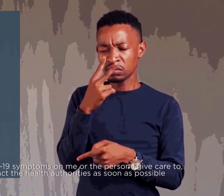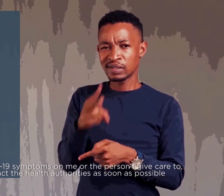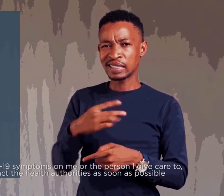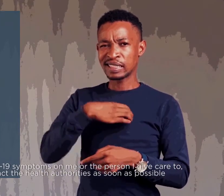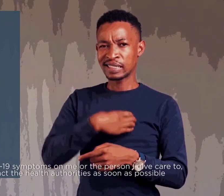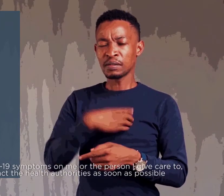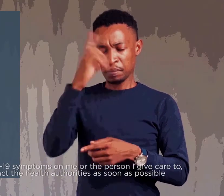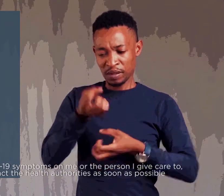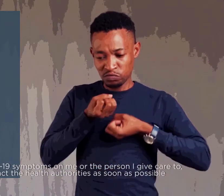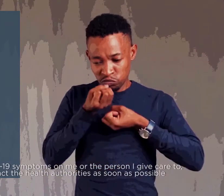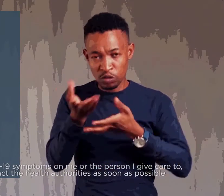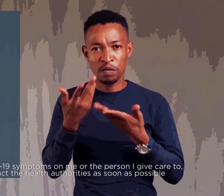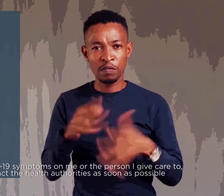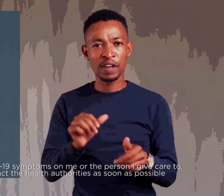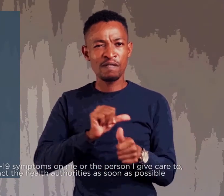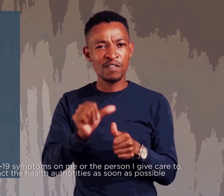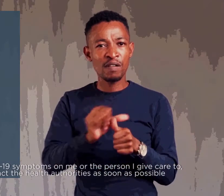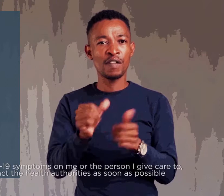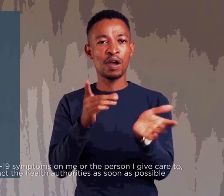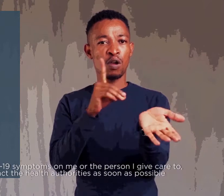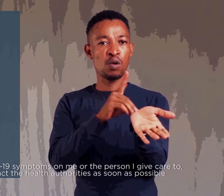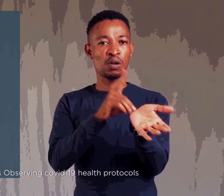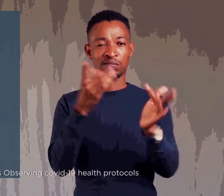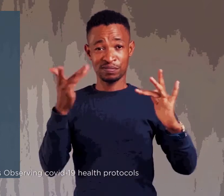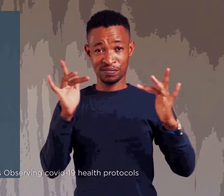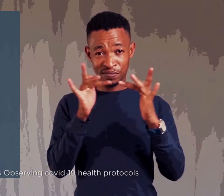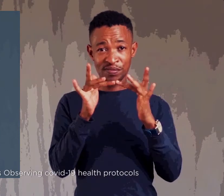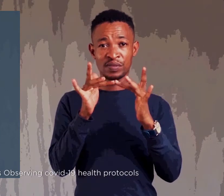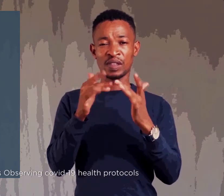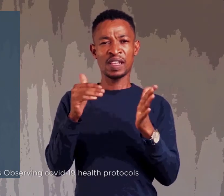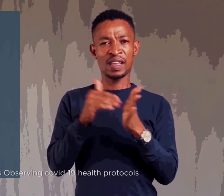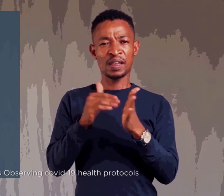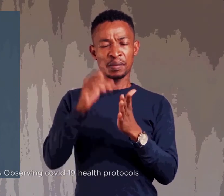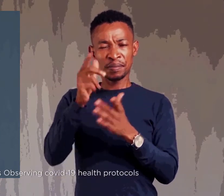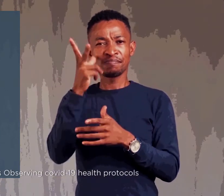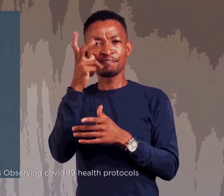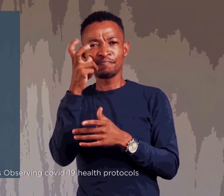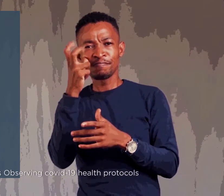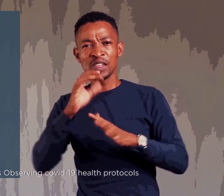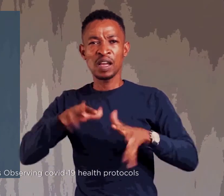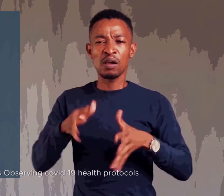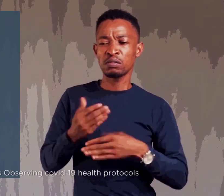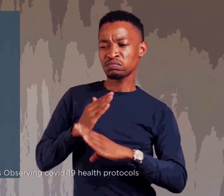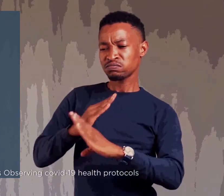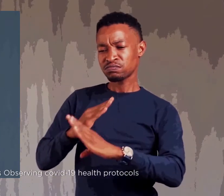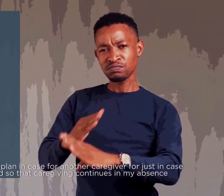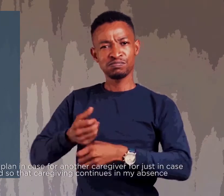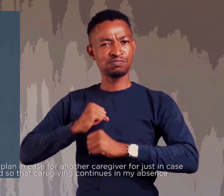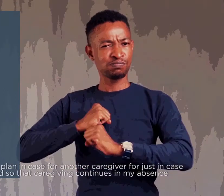ke bo ke kopa thuso ya bongaka ka bonako. Ke sala melawana ya go ipabalela mo mogareng ka dinako tsotlhe. Ke rulaganyetsa